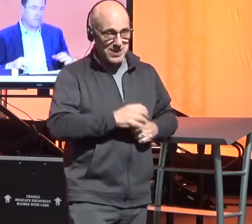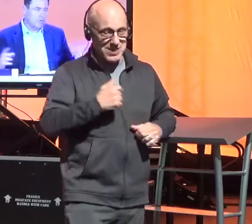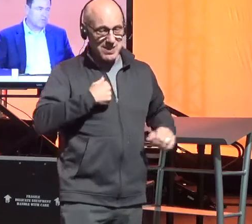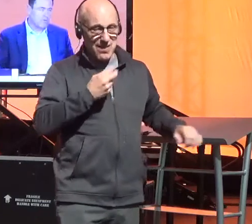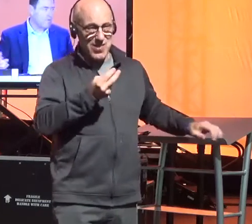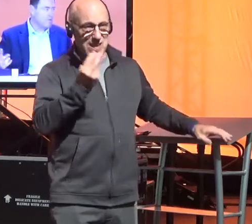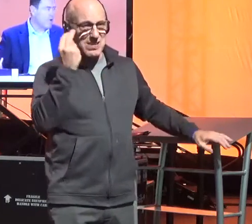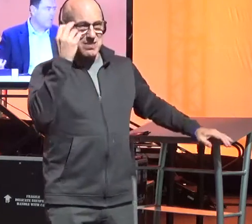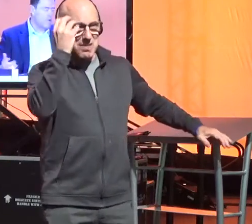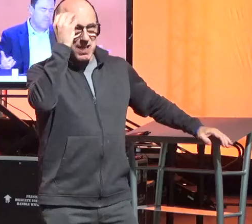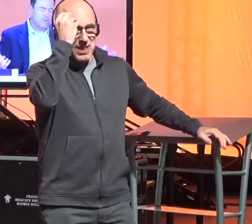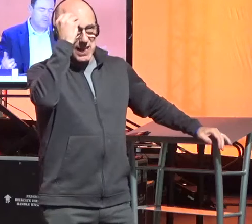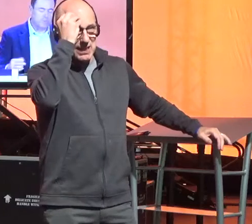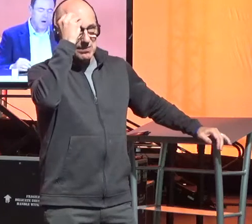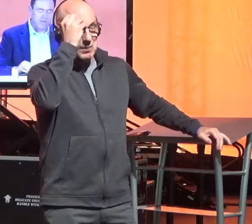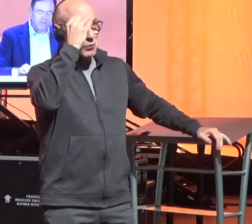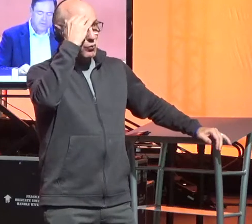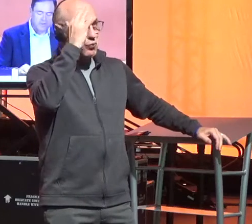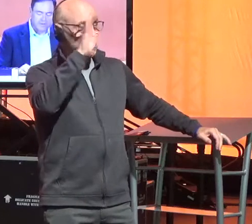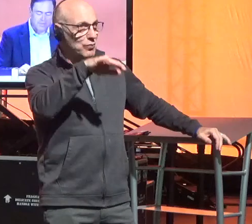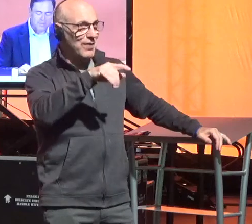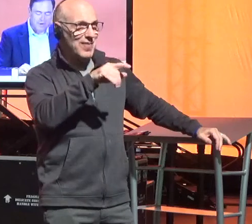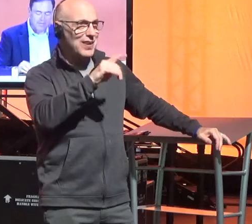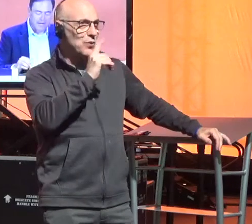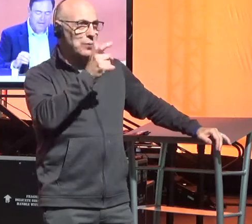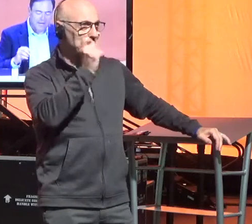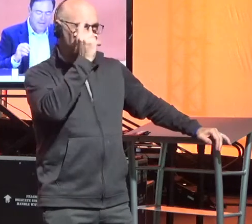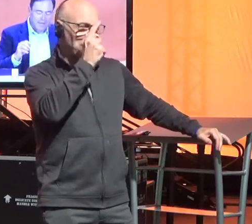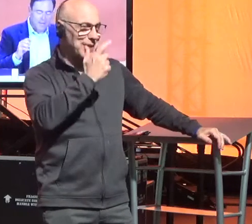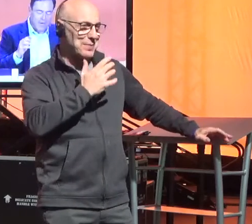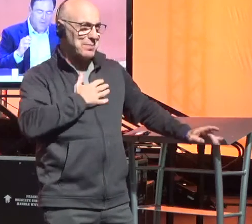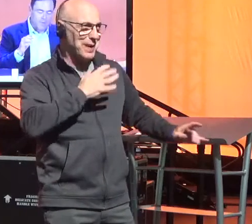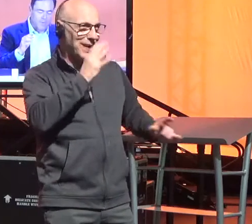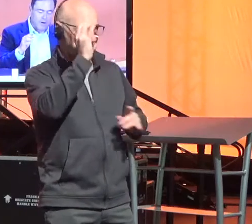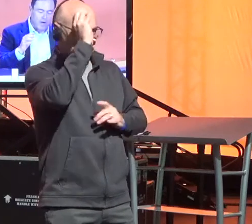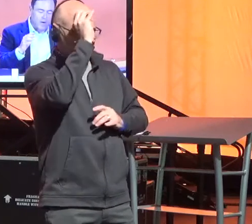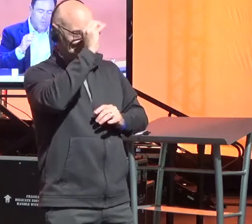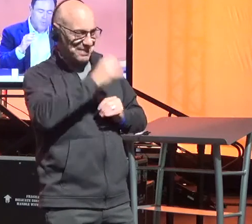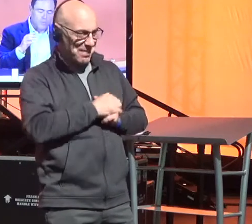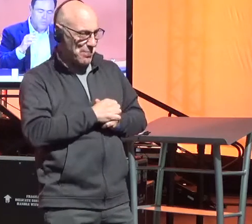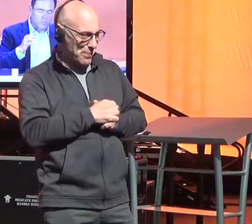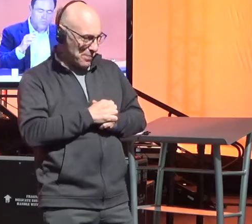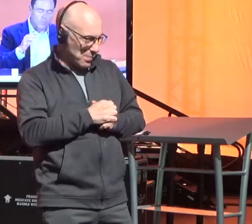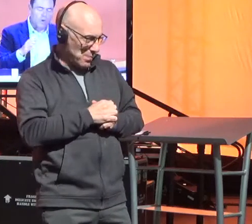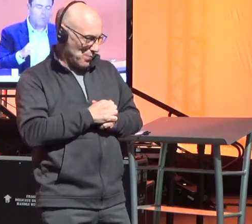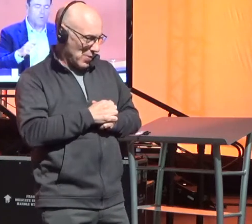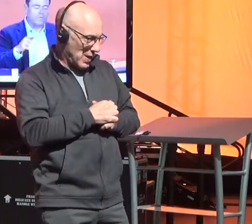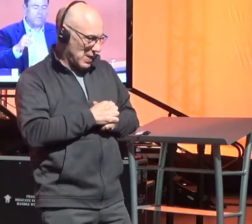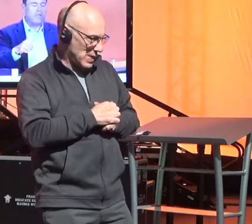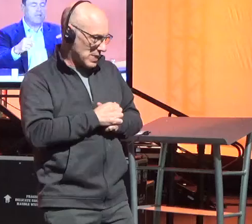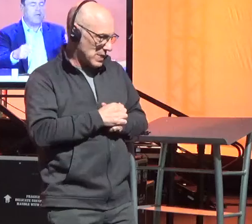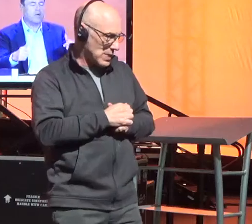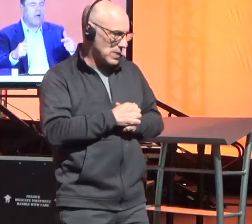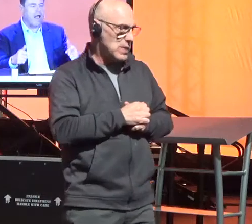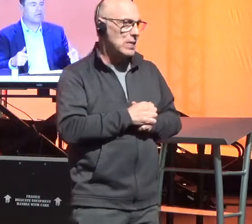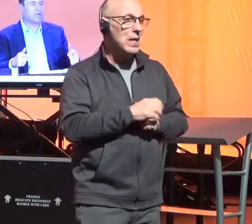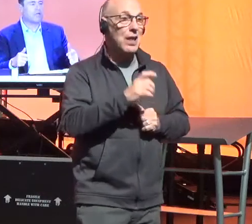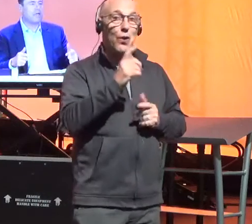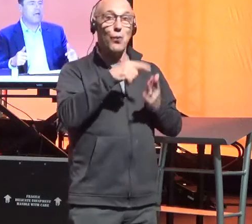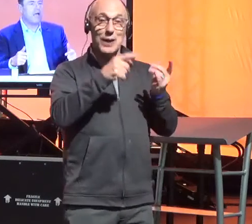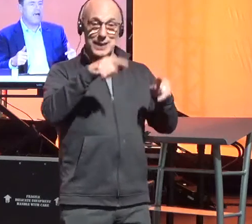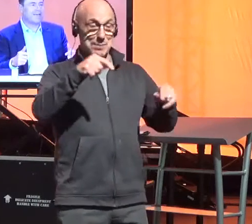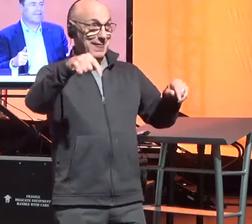it, and those who know me well will not be surprised, this is my take, that what we've seen here